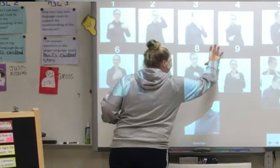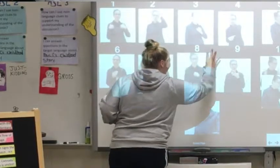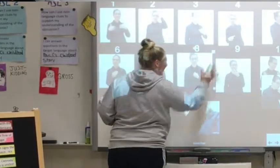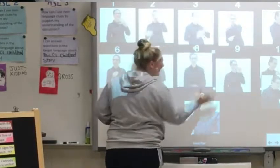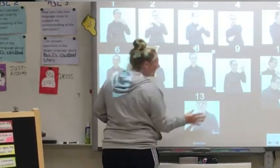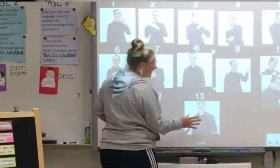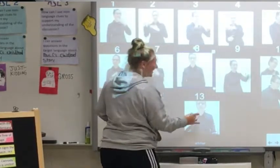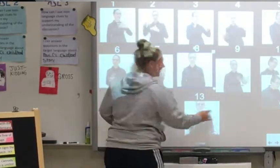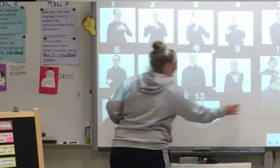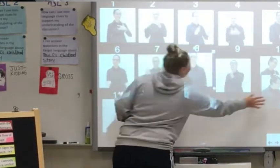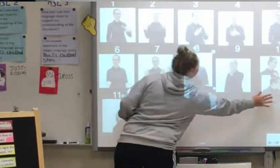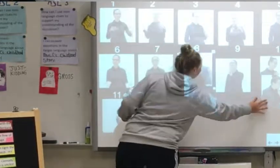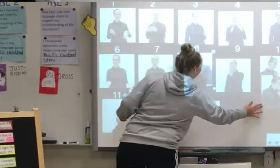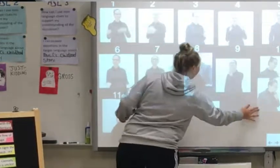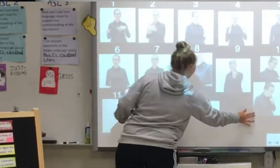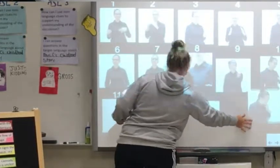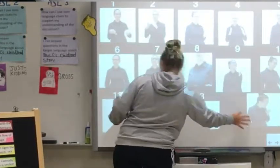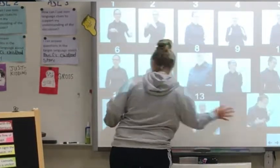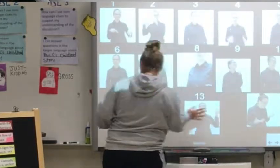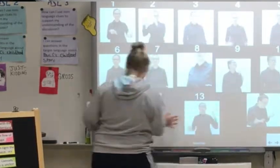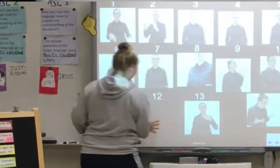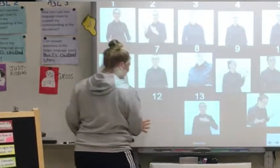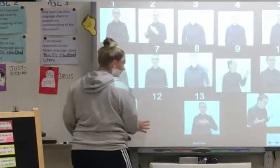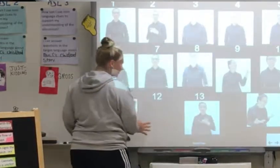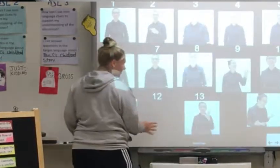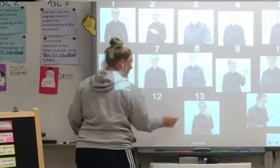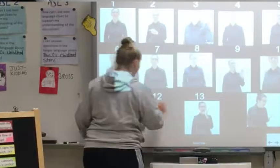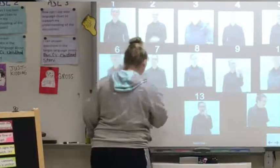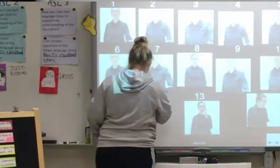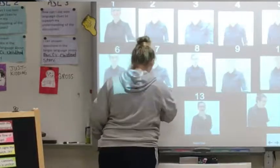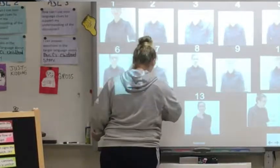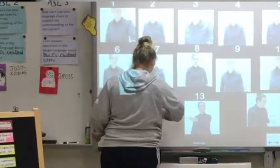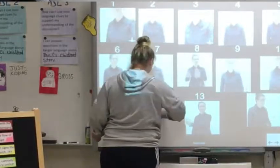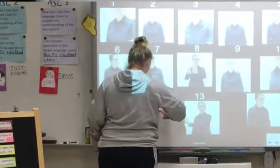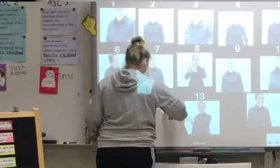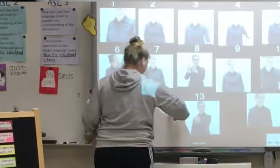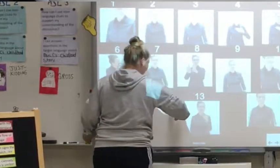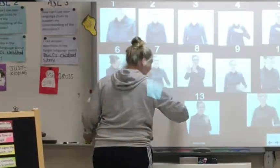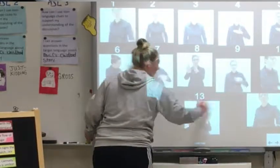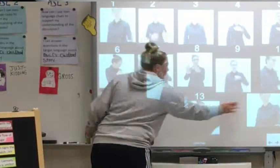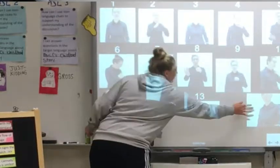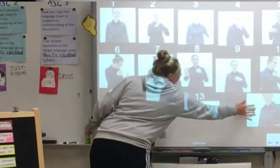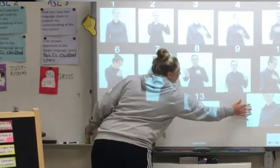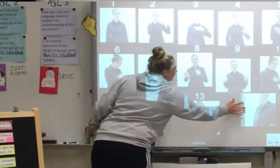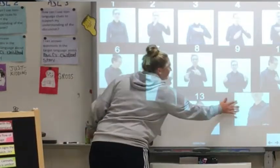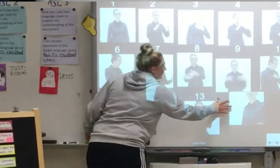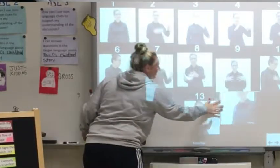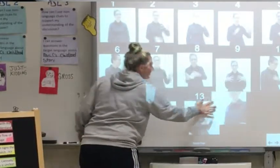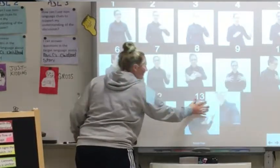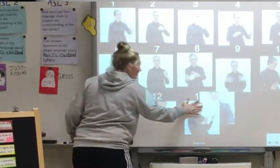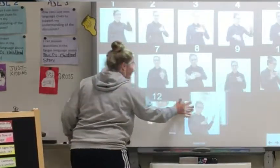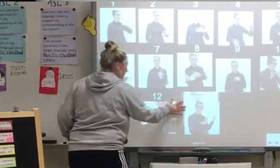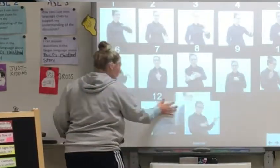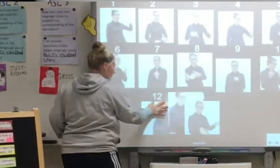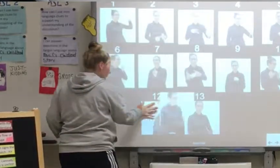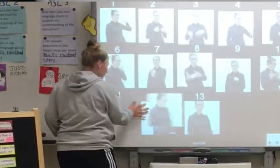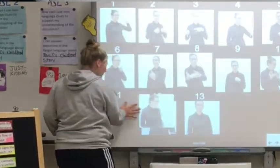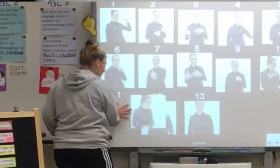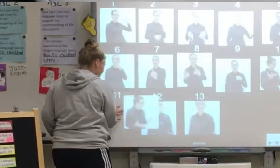up, cause you didn't even went up there. It's not hard. I haven't went up there. I ain't say that. Oh, my bad. Be brave and